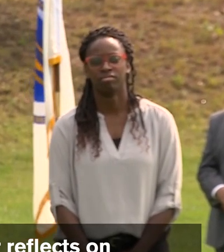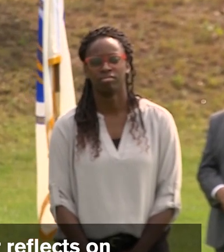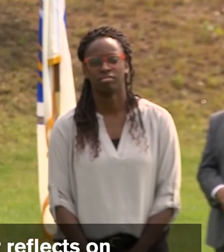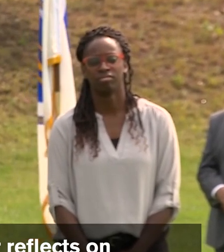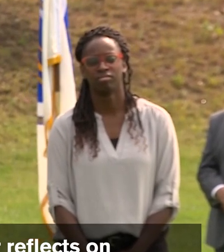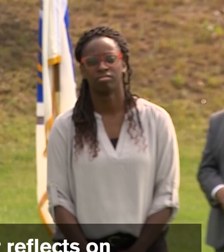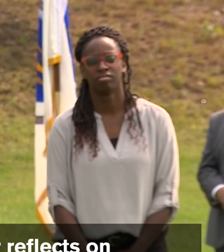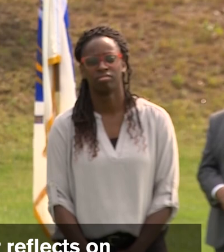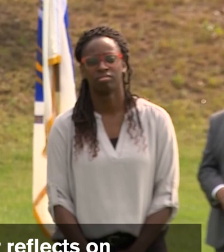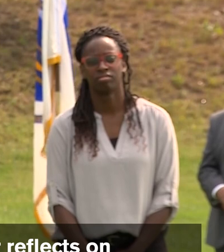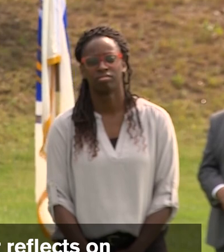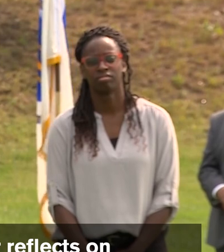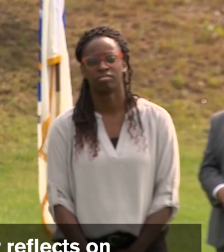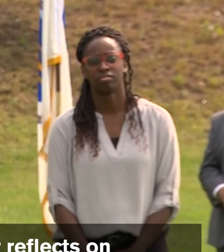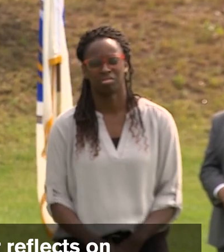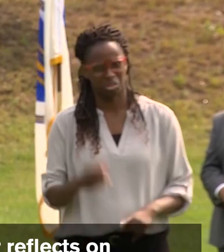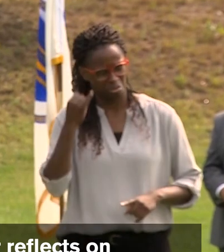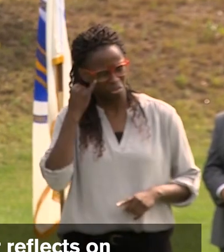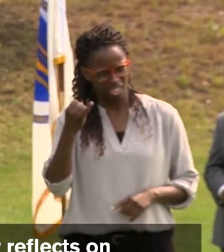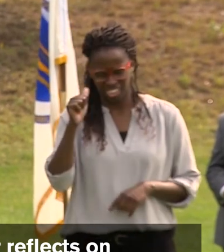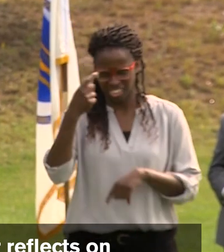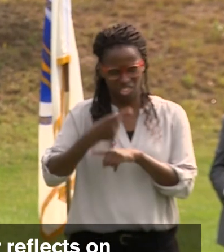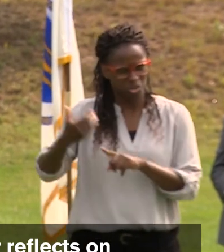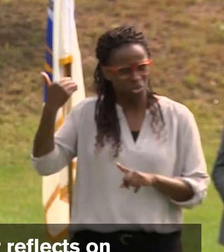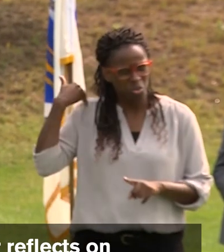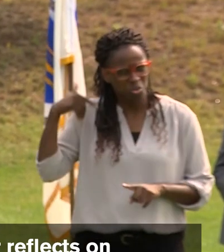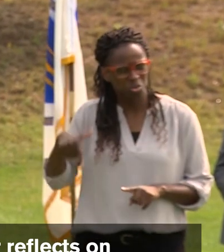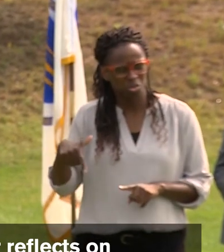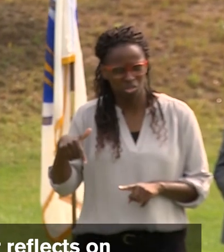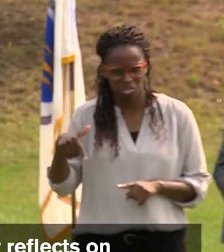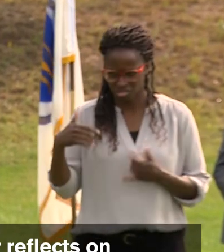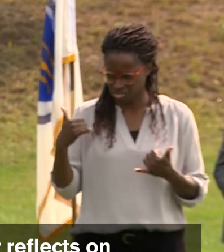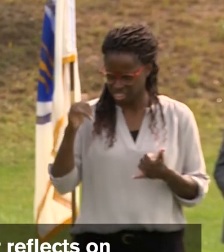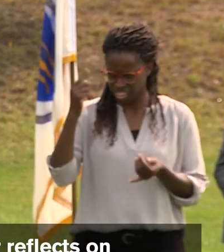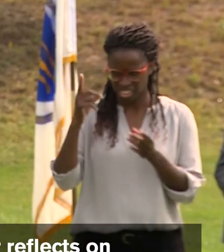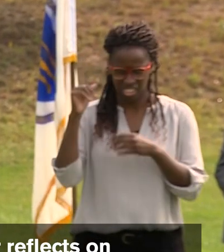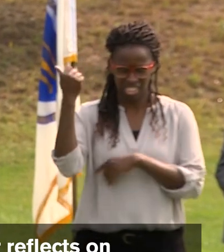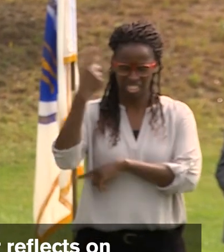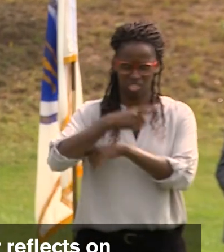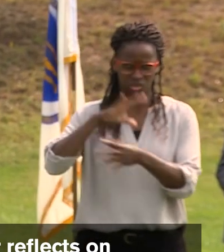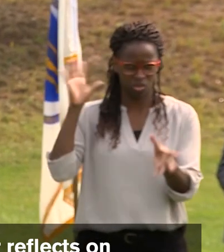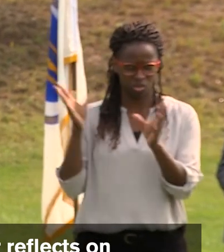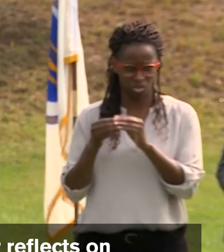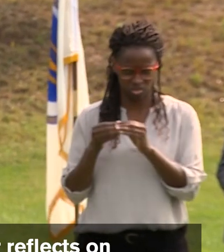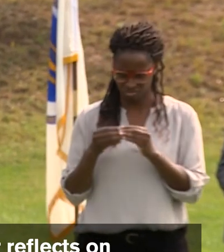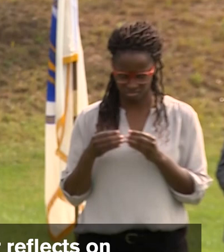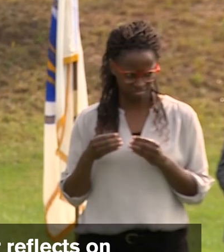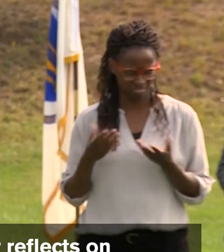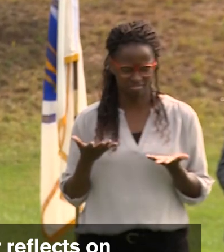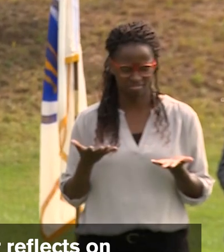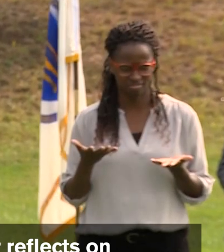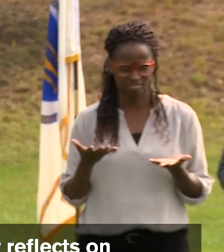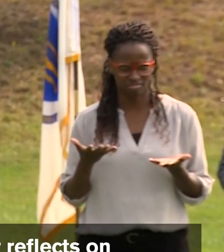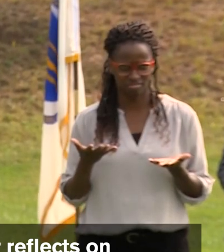the last 10 days of his time with us here on Earth